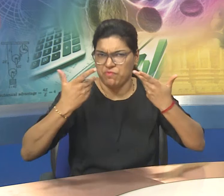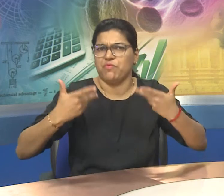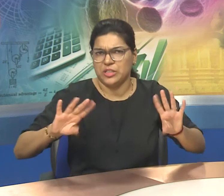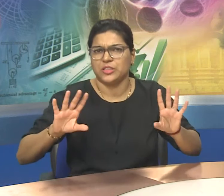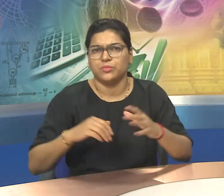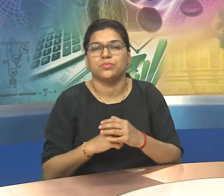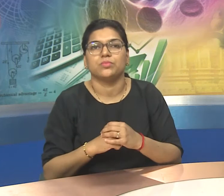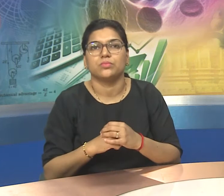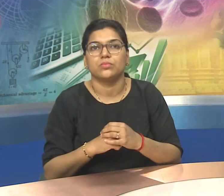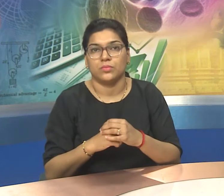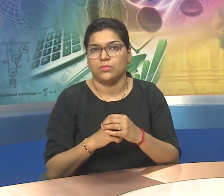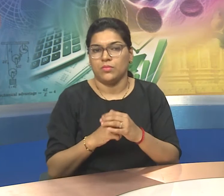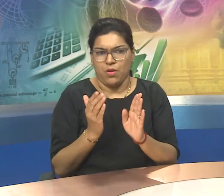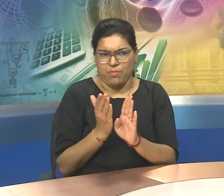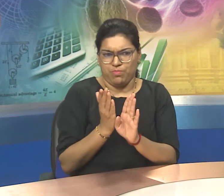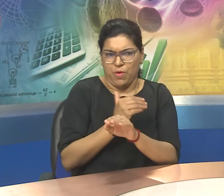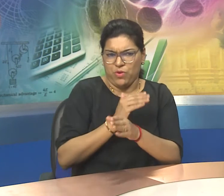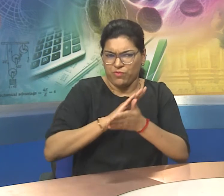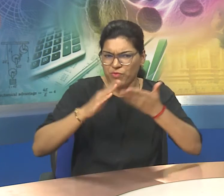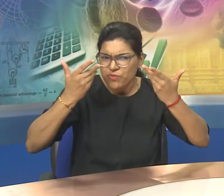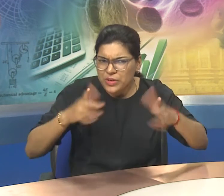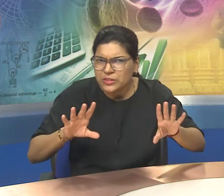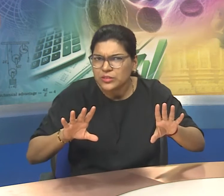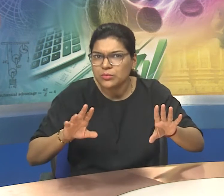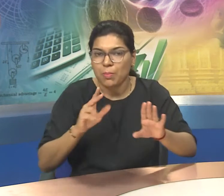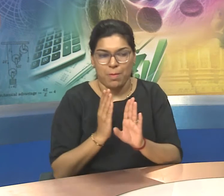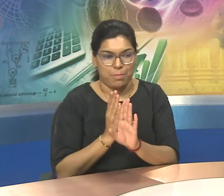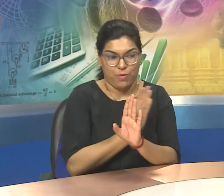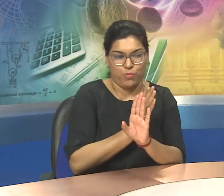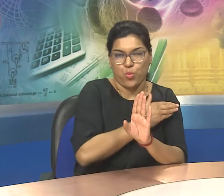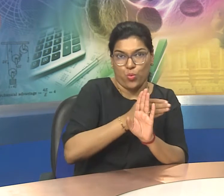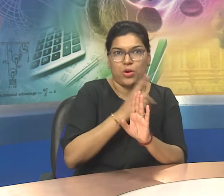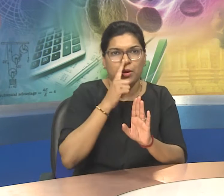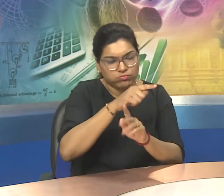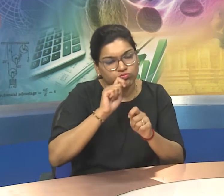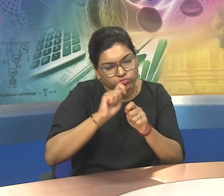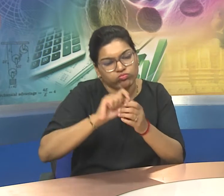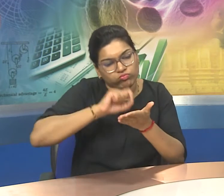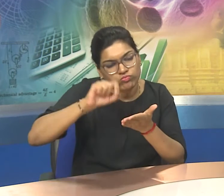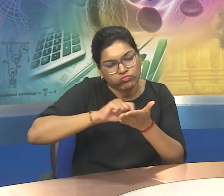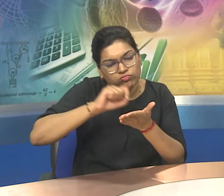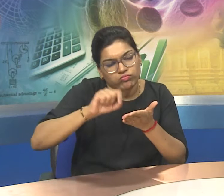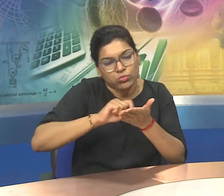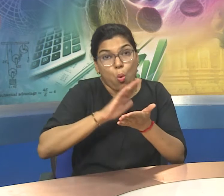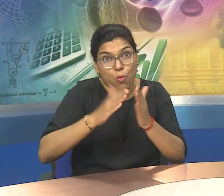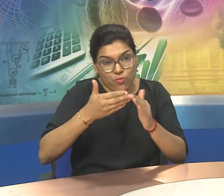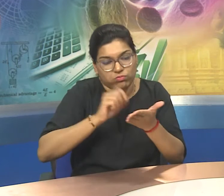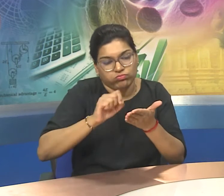indicates she has finished her homework. See, finished means the work